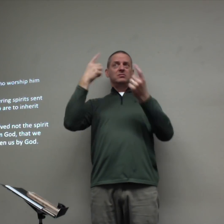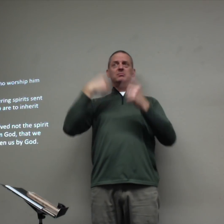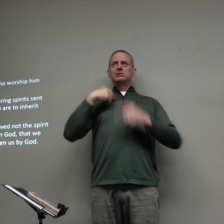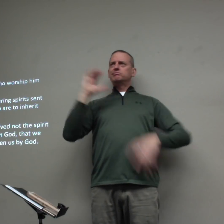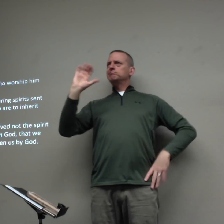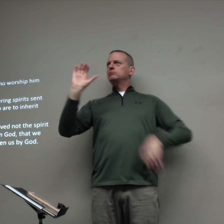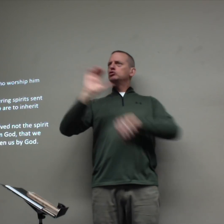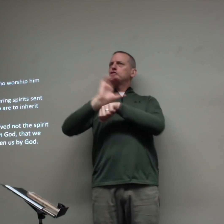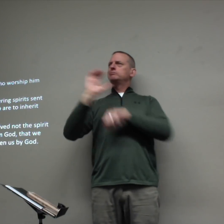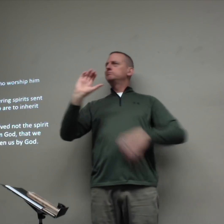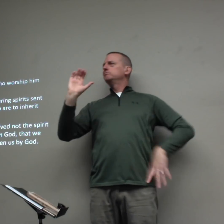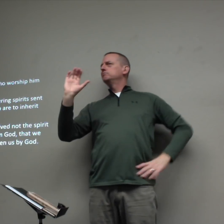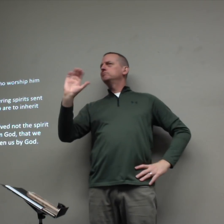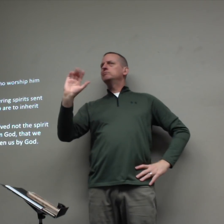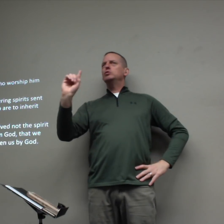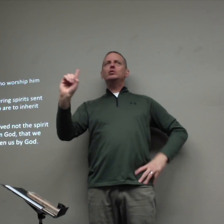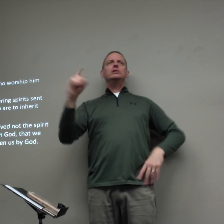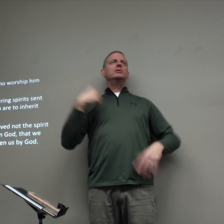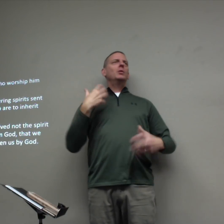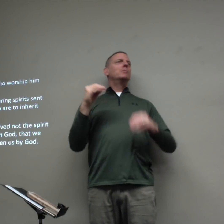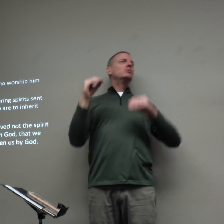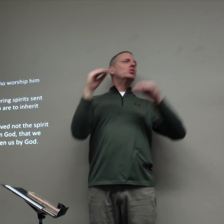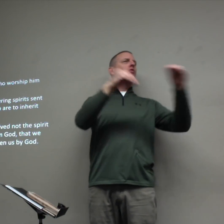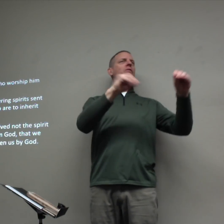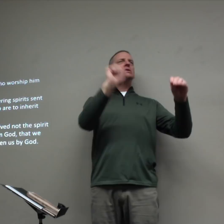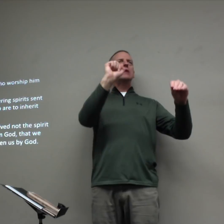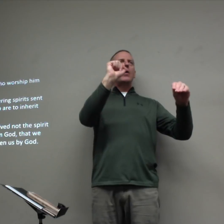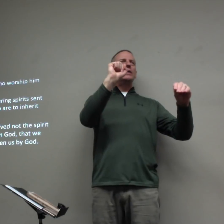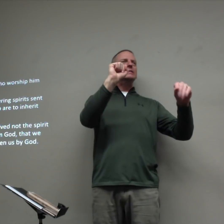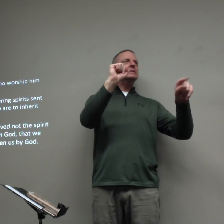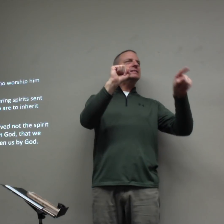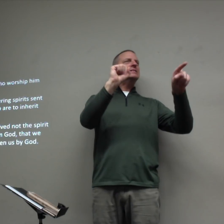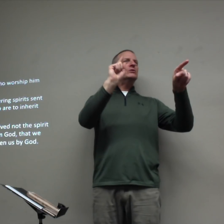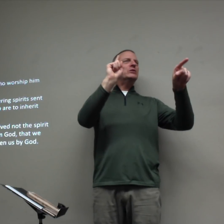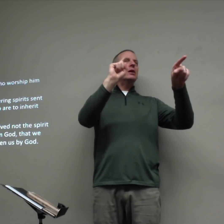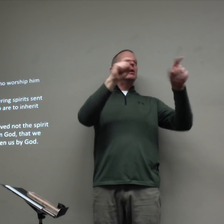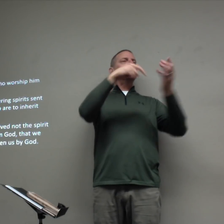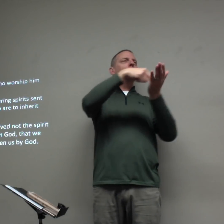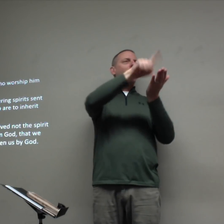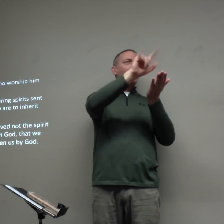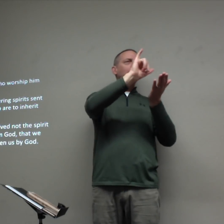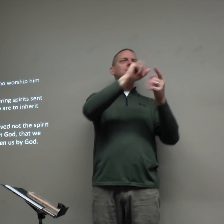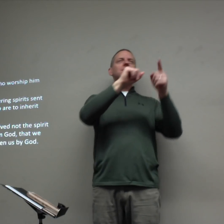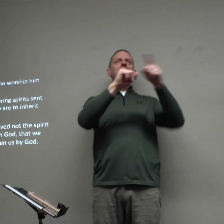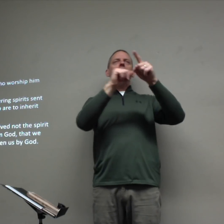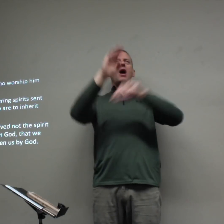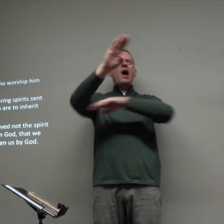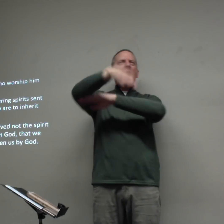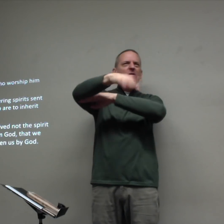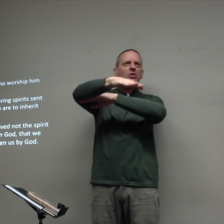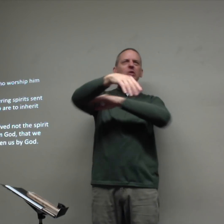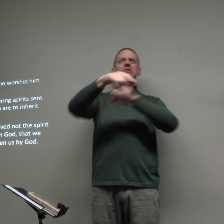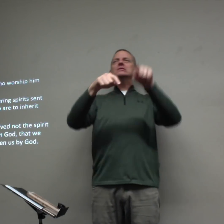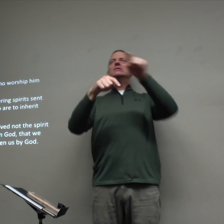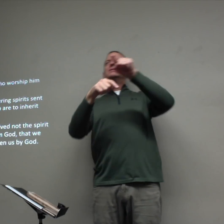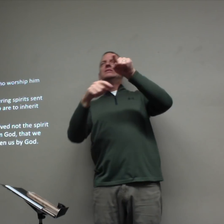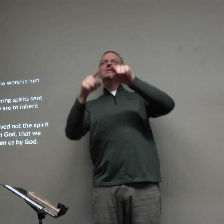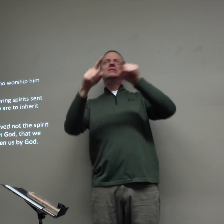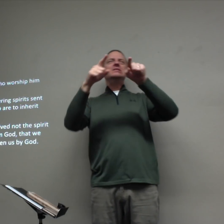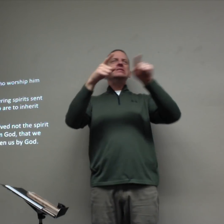example, Evan's looking for a church that we wanted to move to before Seattle. But some people we had to pay, or it